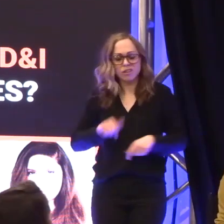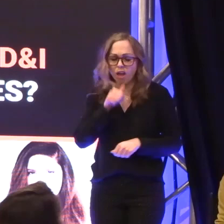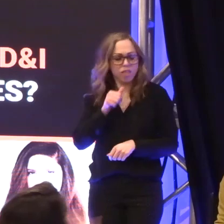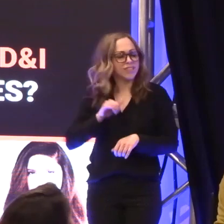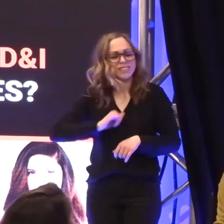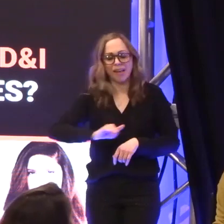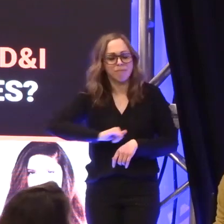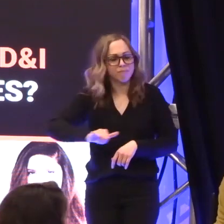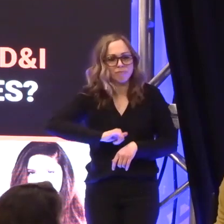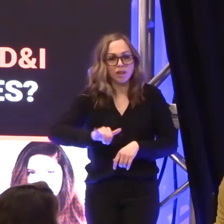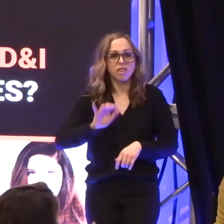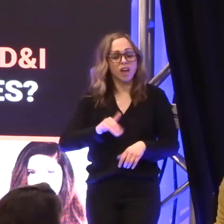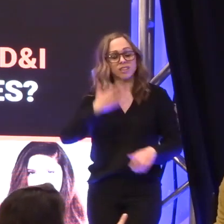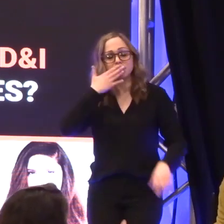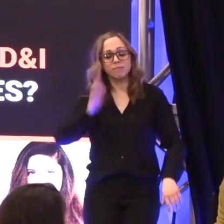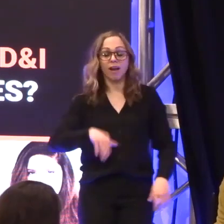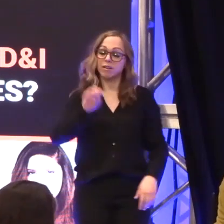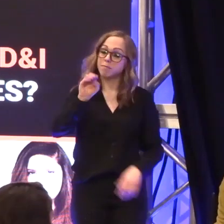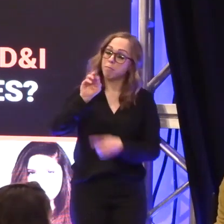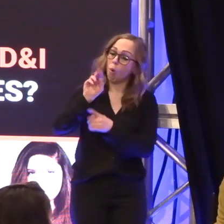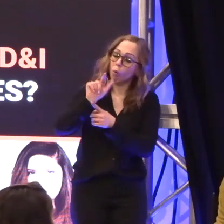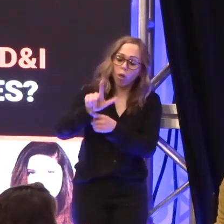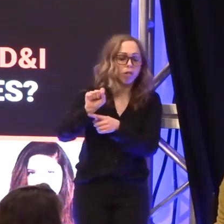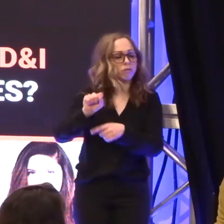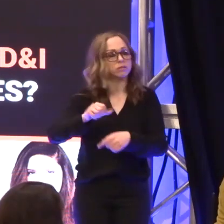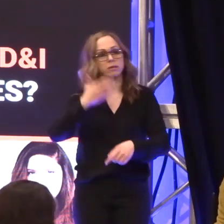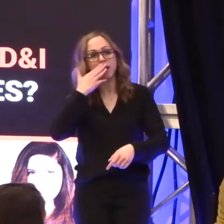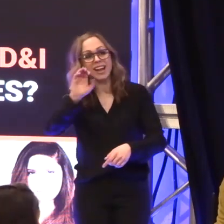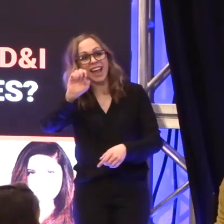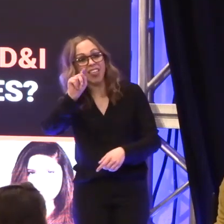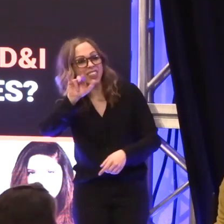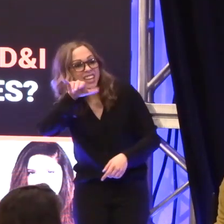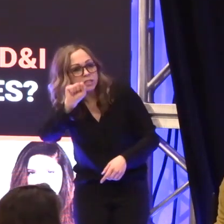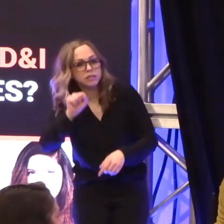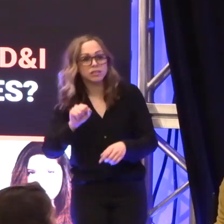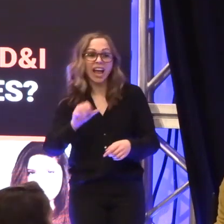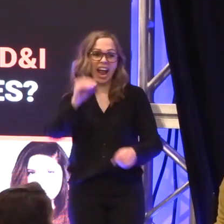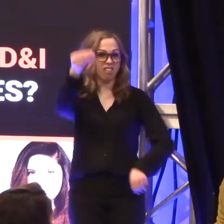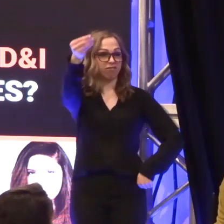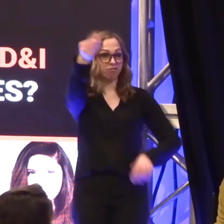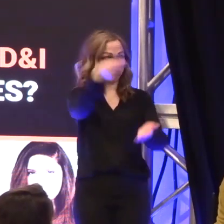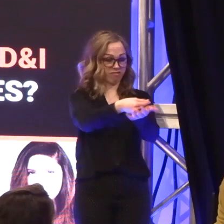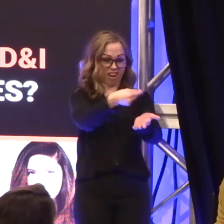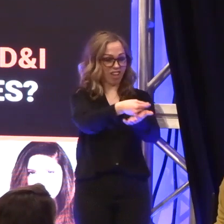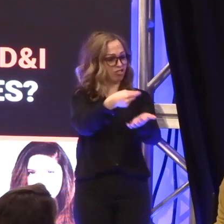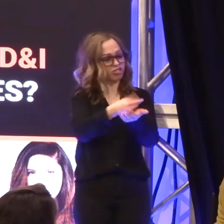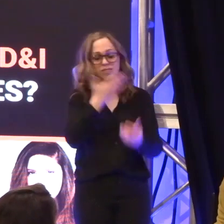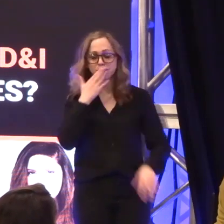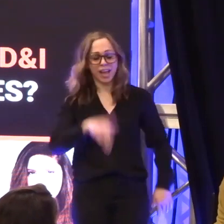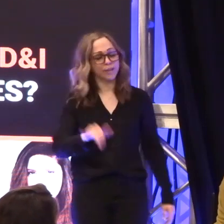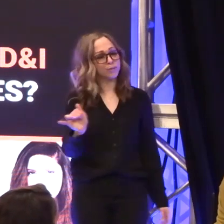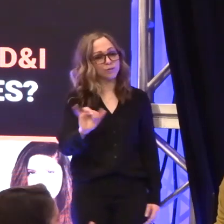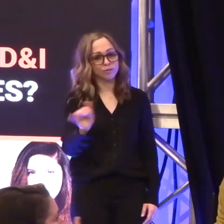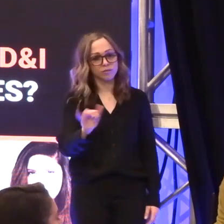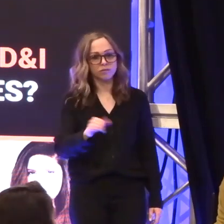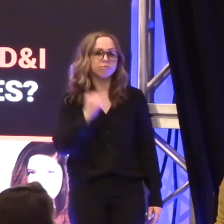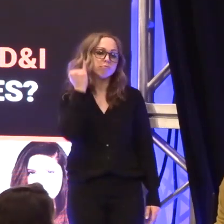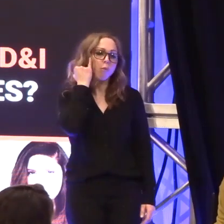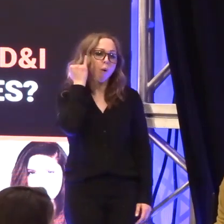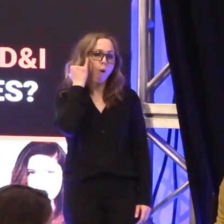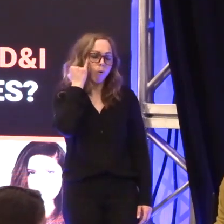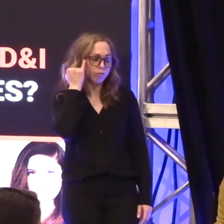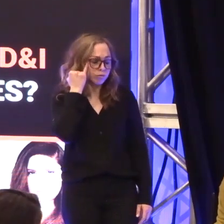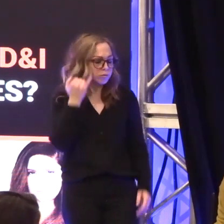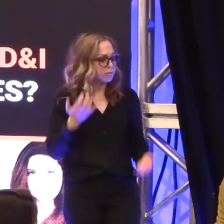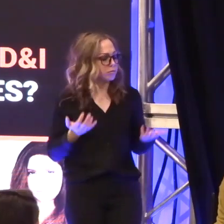thing morally and ethically and culturally, but it's also bad financially. Because if you are